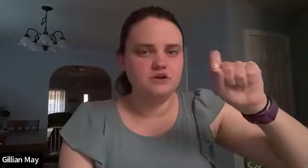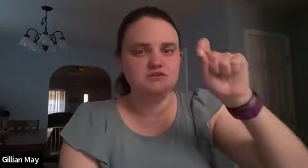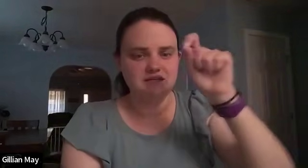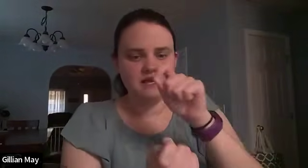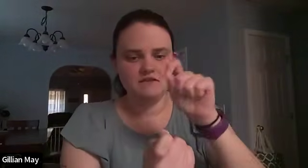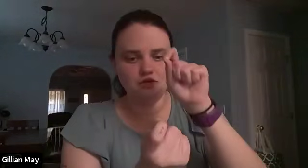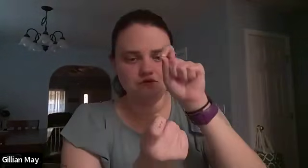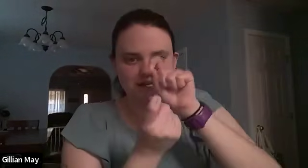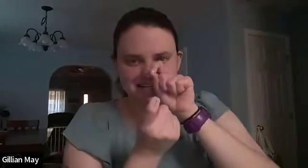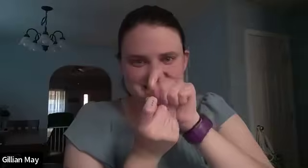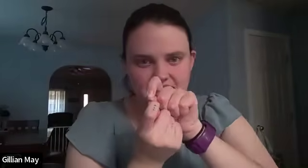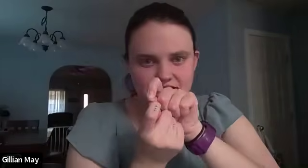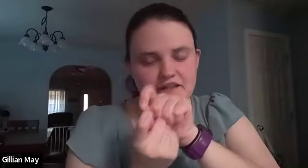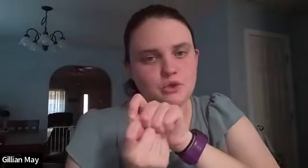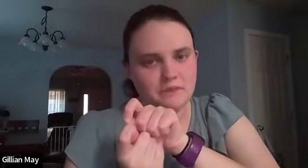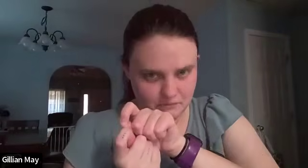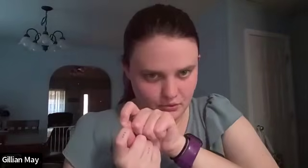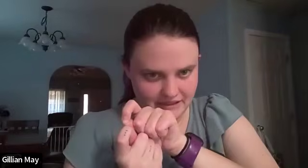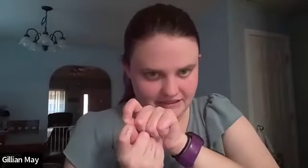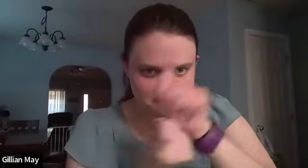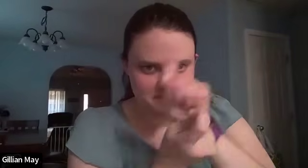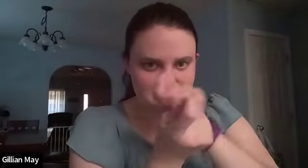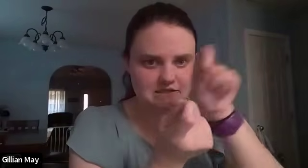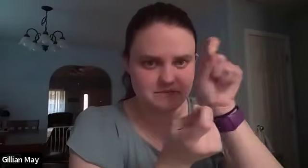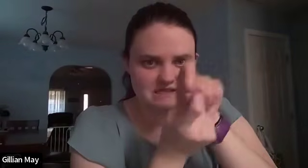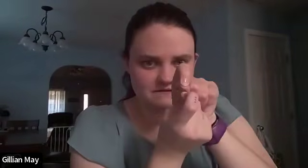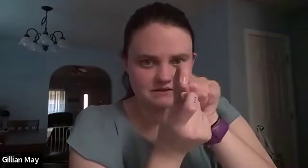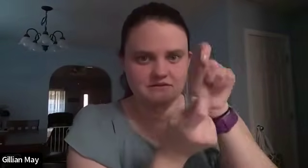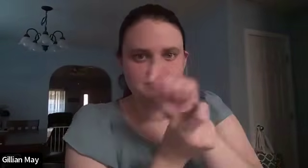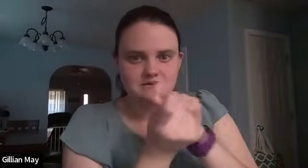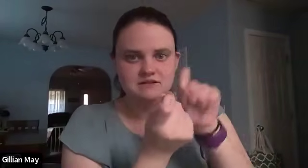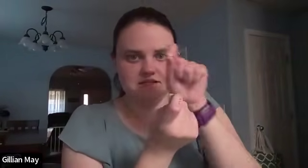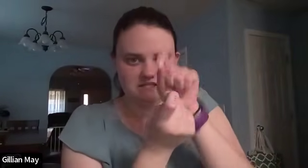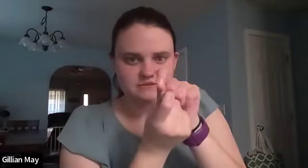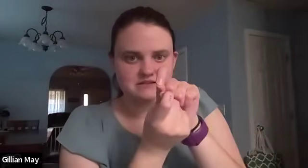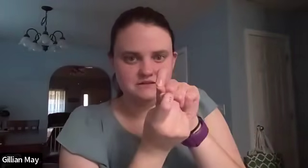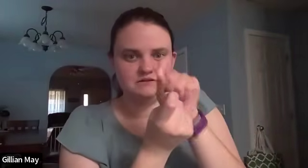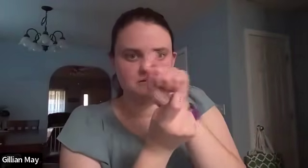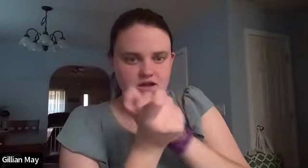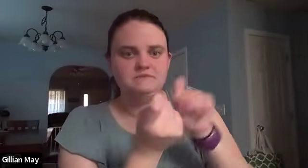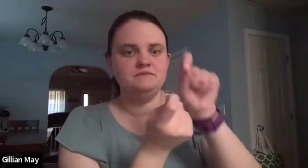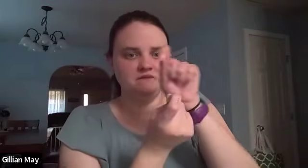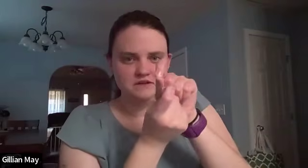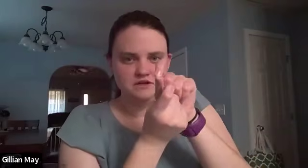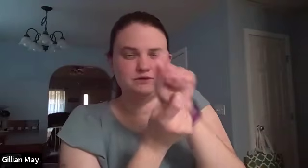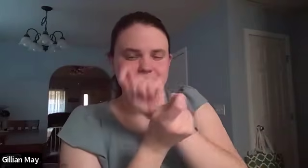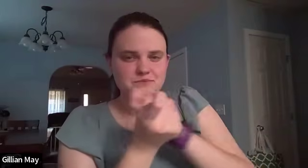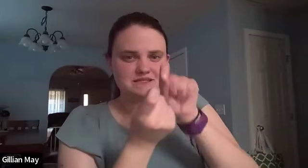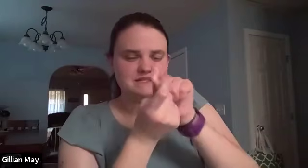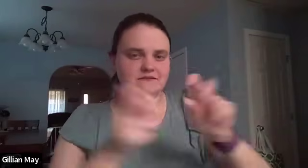what you need and then you find it exactly, like you're pinpointing something specific. Specific, okay? So a